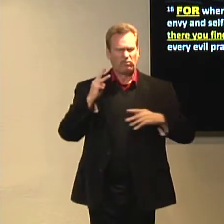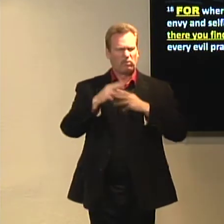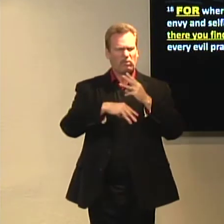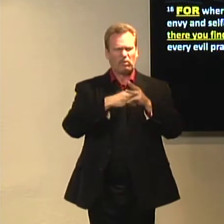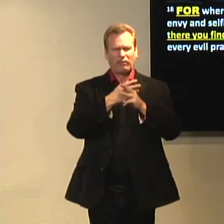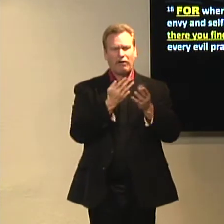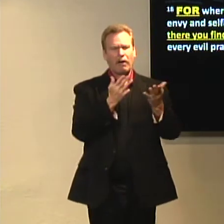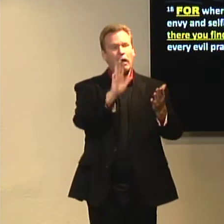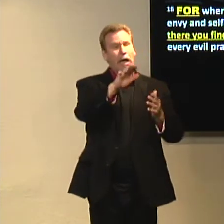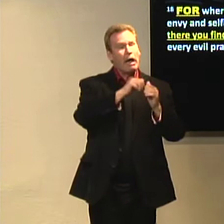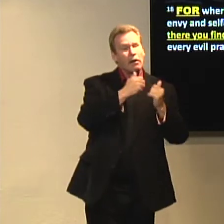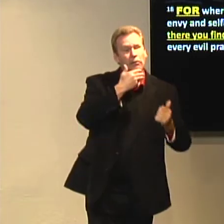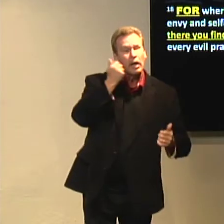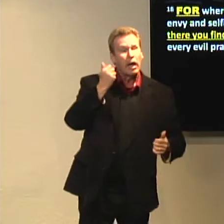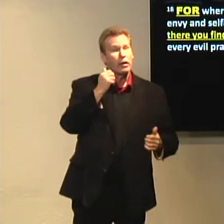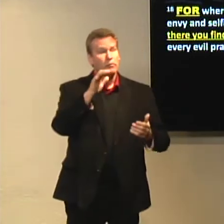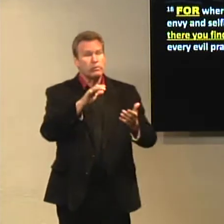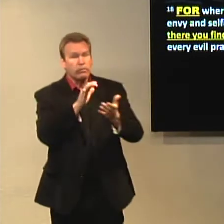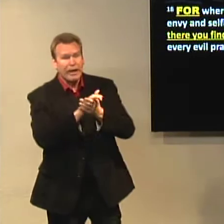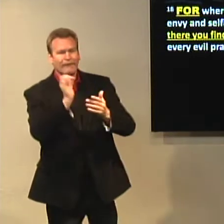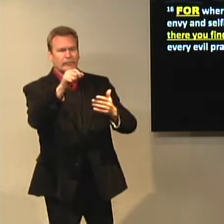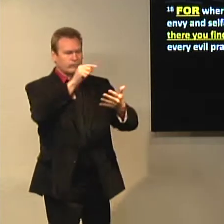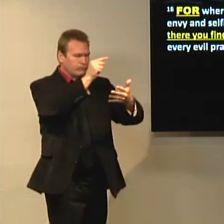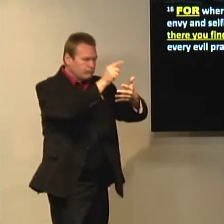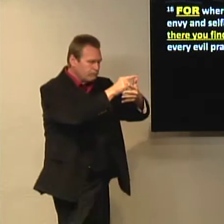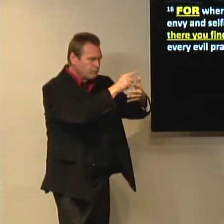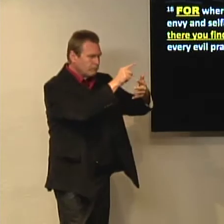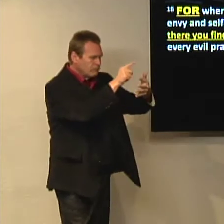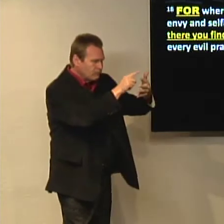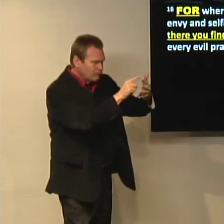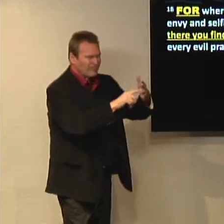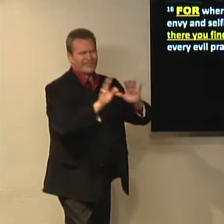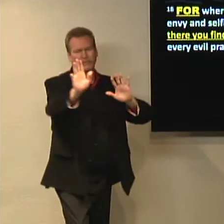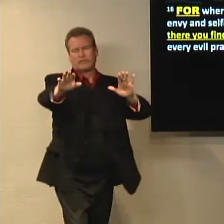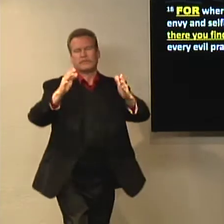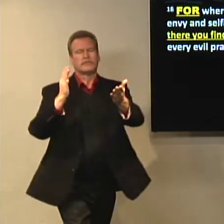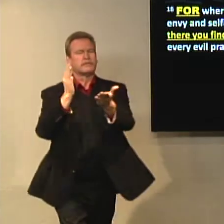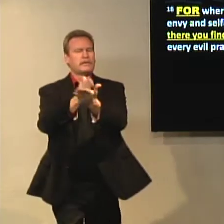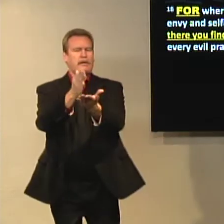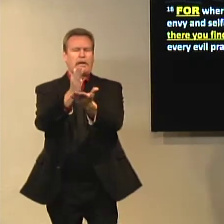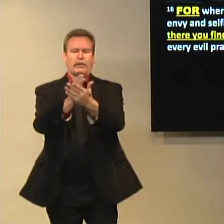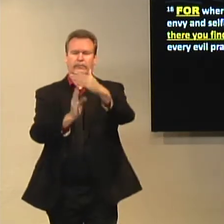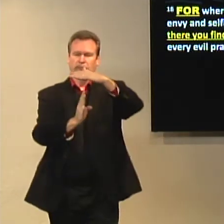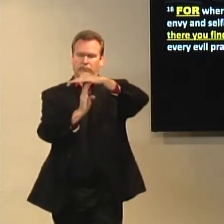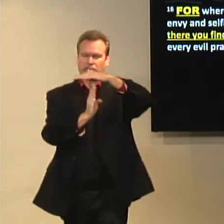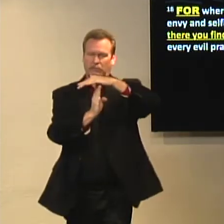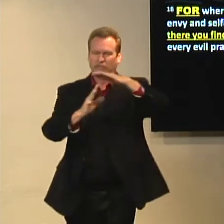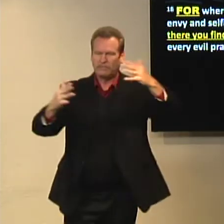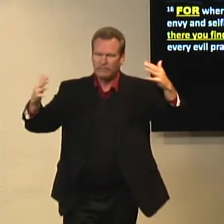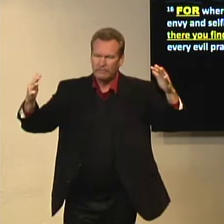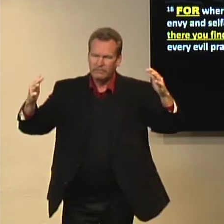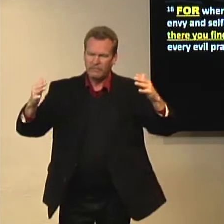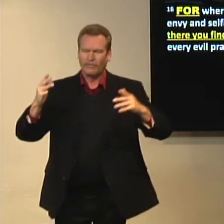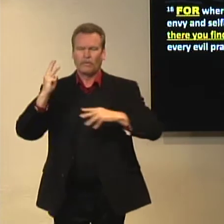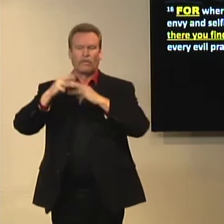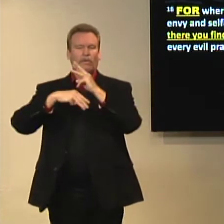goes out and looks for a different man. Because how to improve your marriage, all of these things, are to stop.